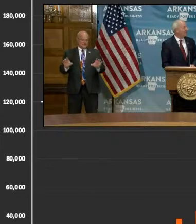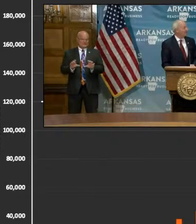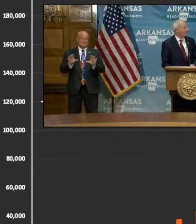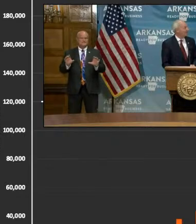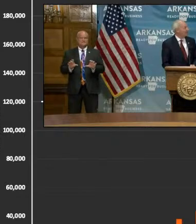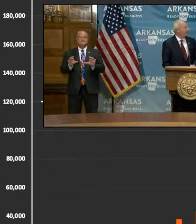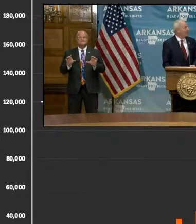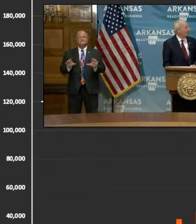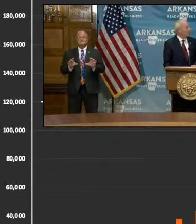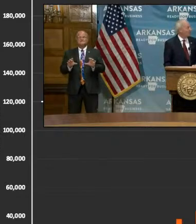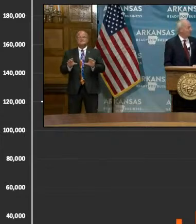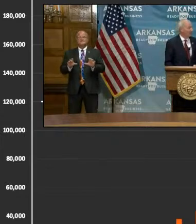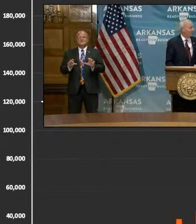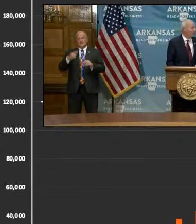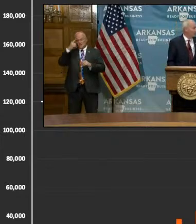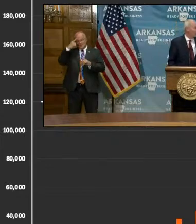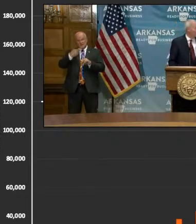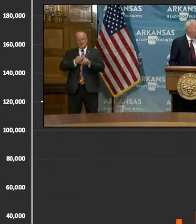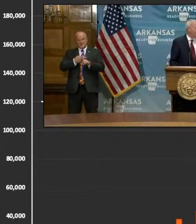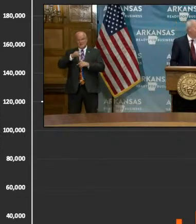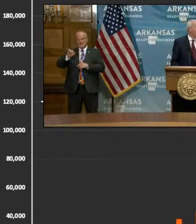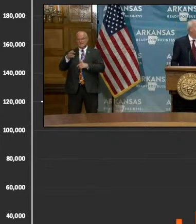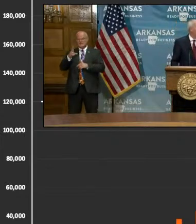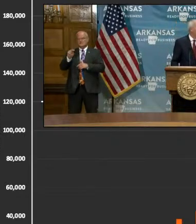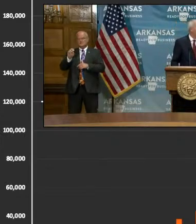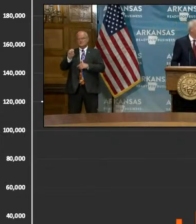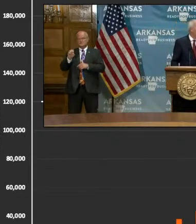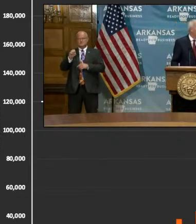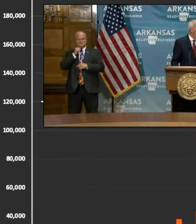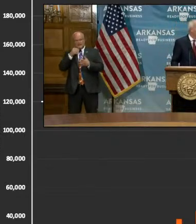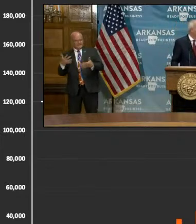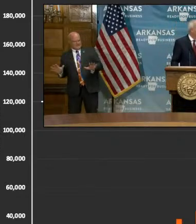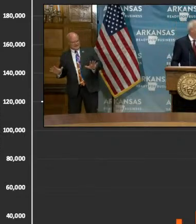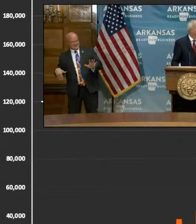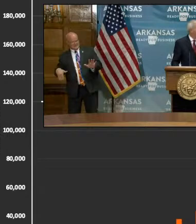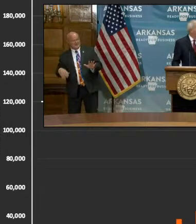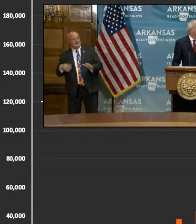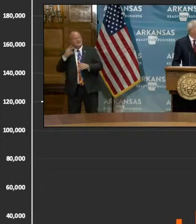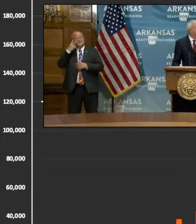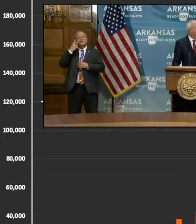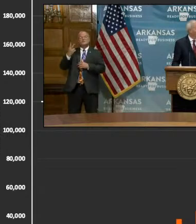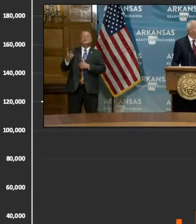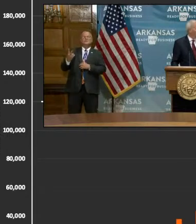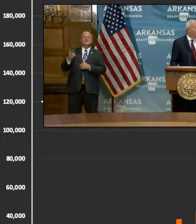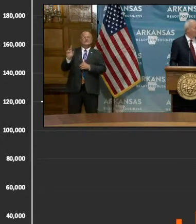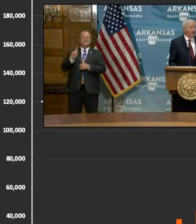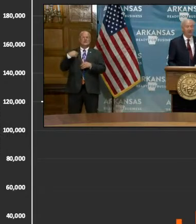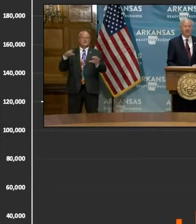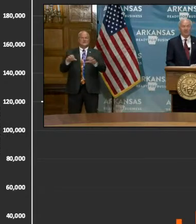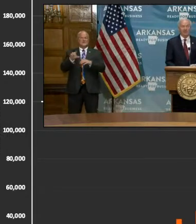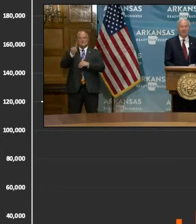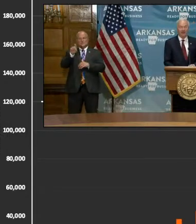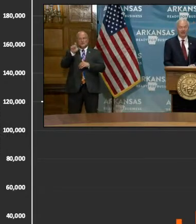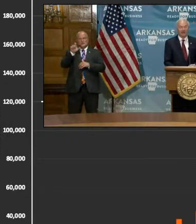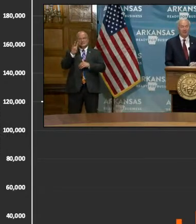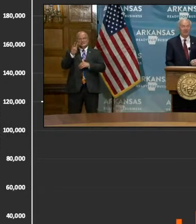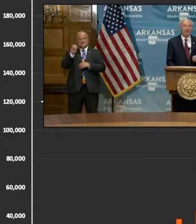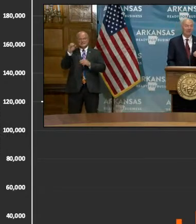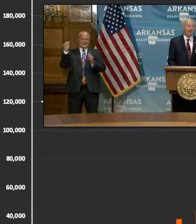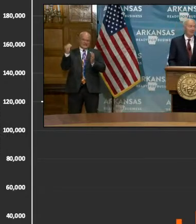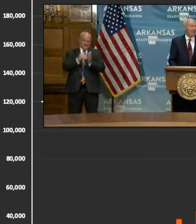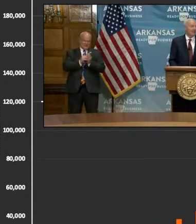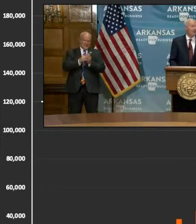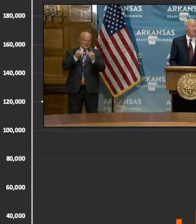done for the month of June, and it's not over with yet. You can see where we've done